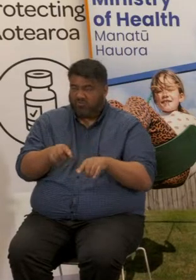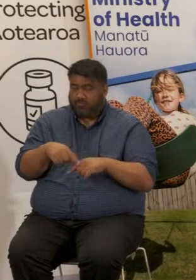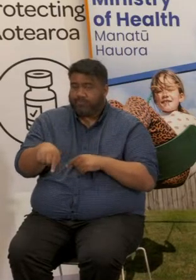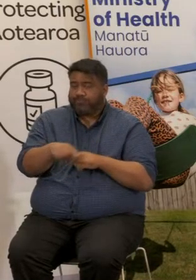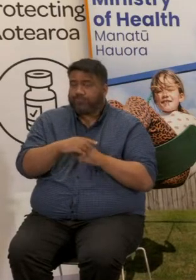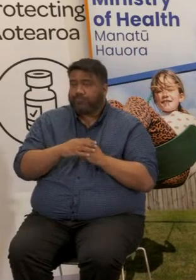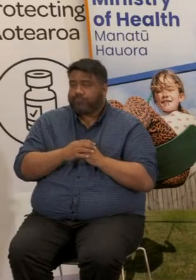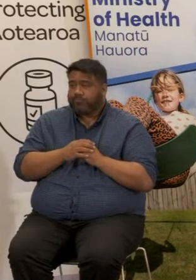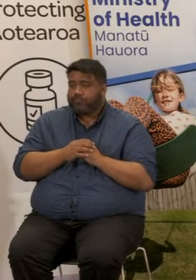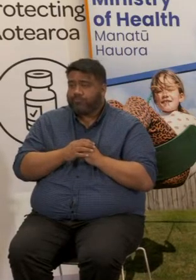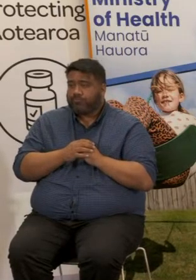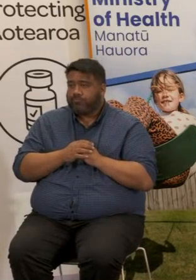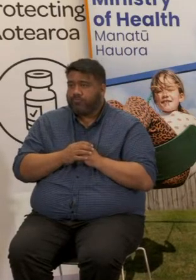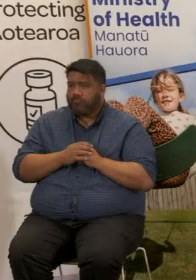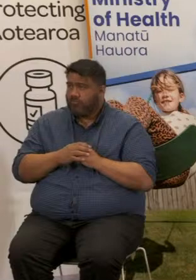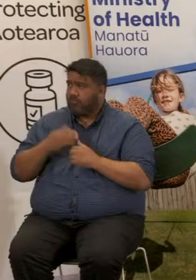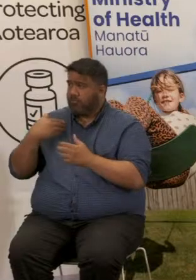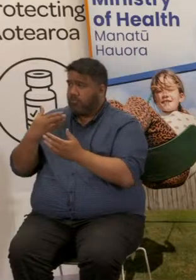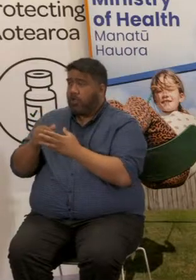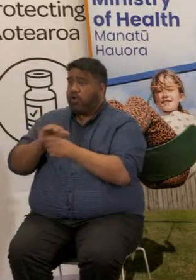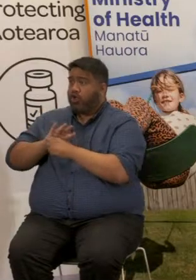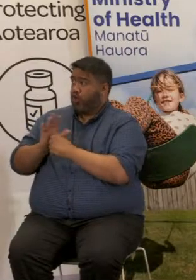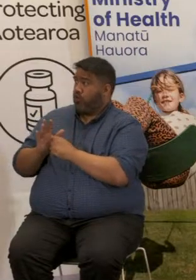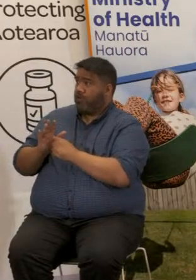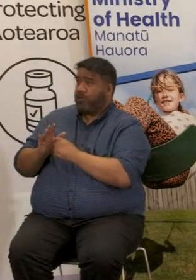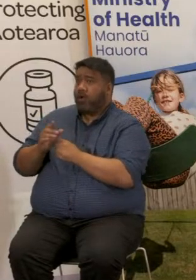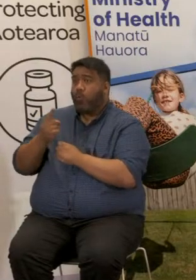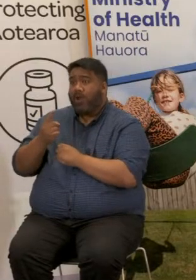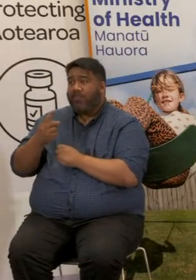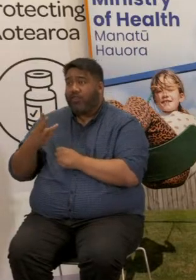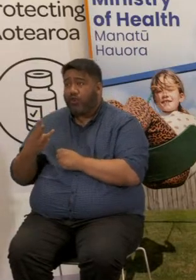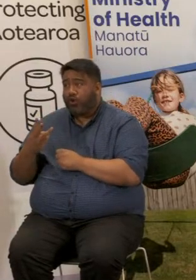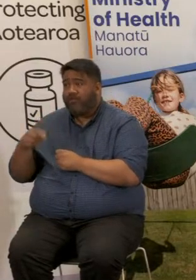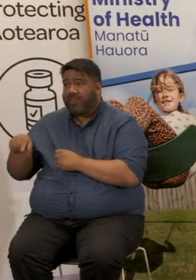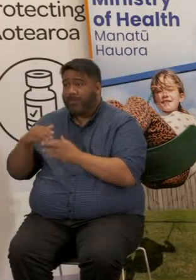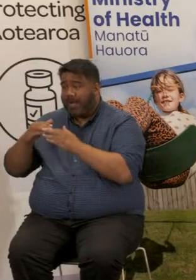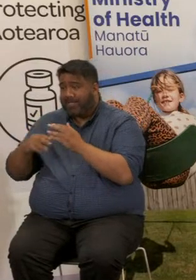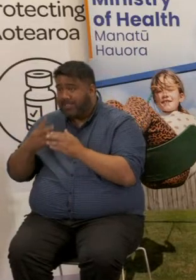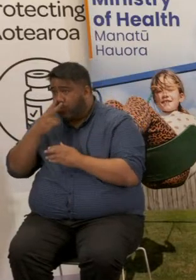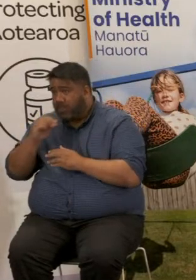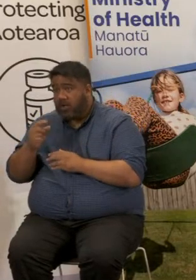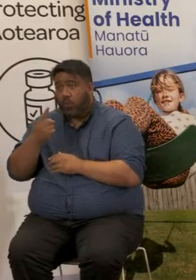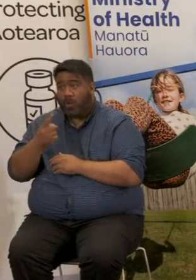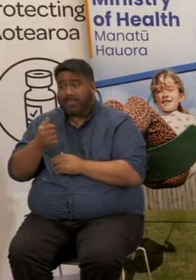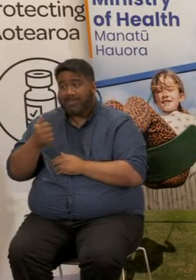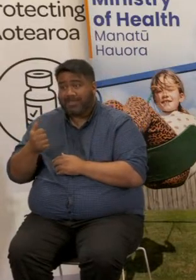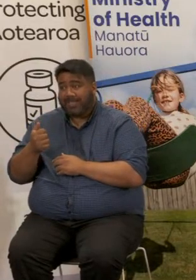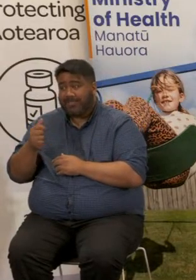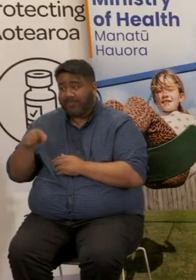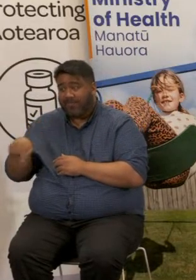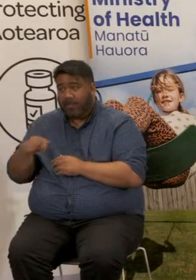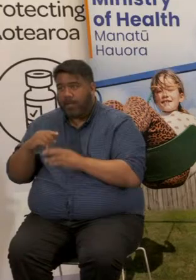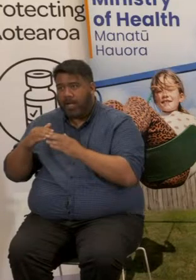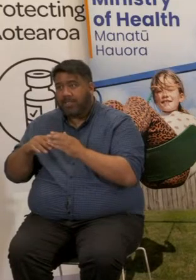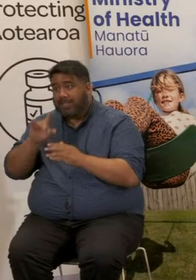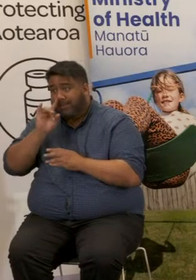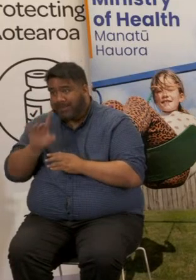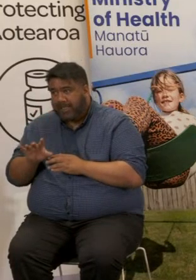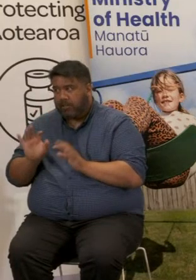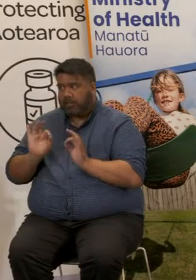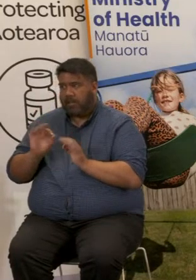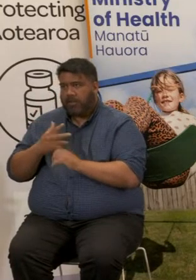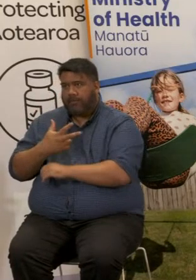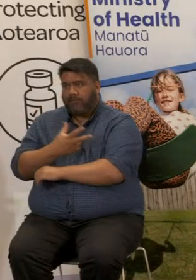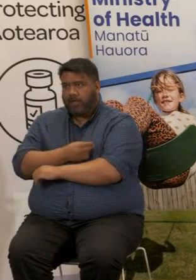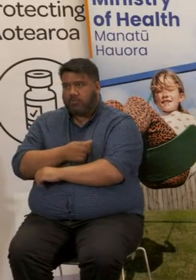current outbreak have been under 20, a sixth have been under the age of 10 and therefore unvaccinated. Yeah, so